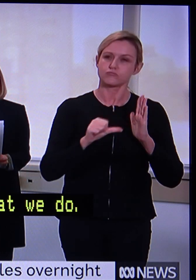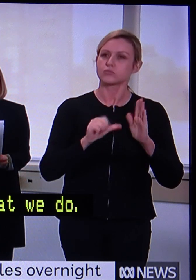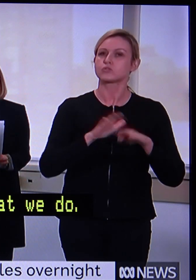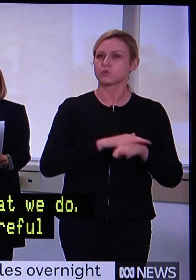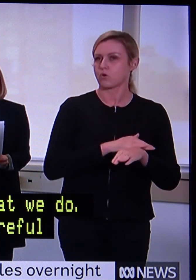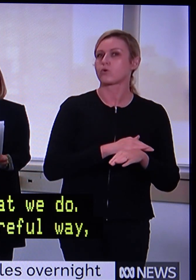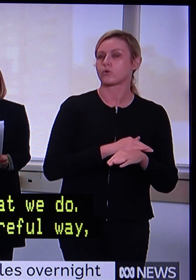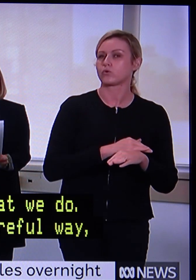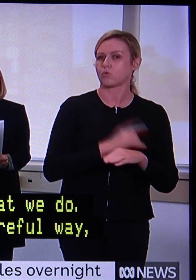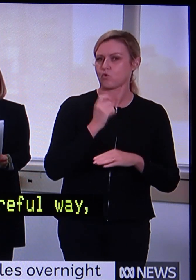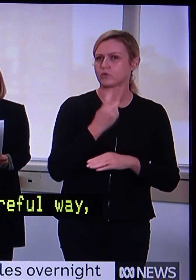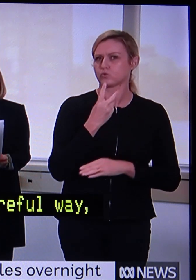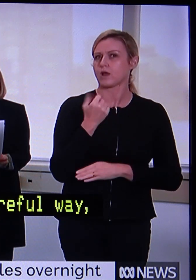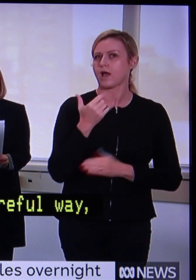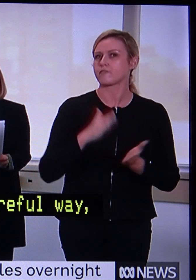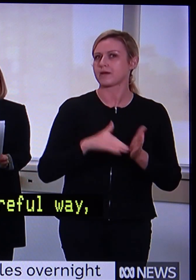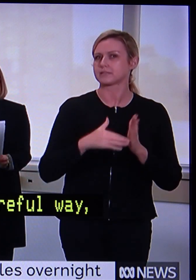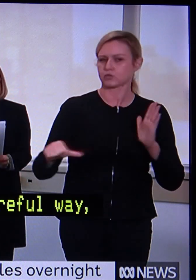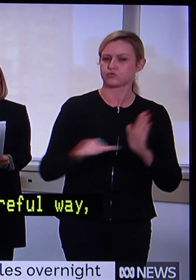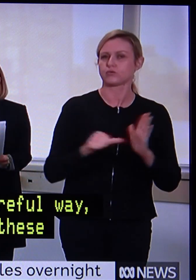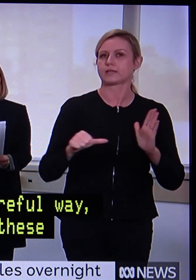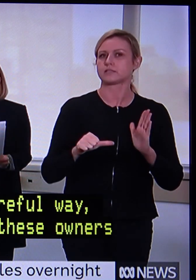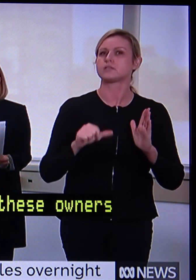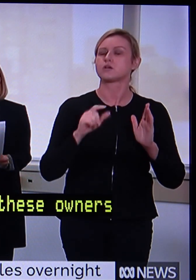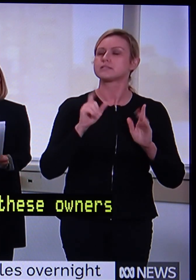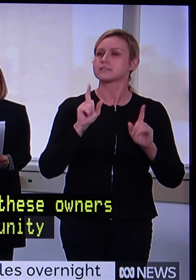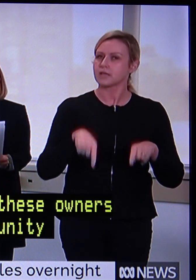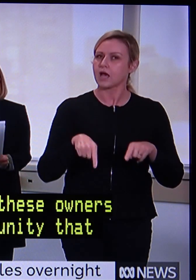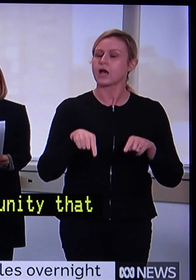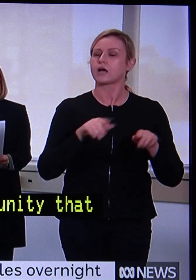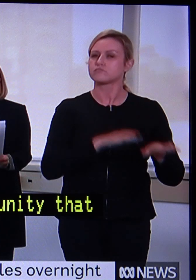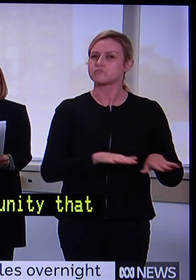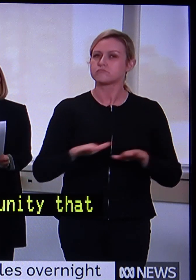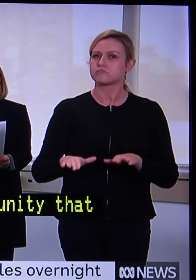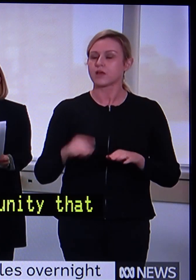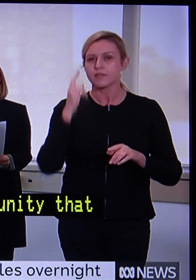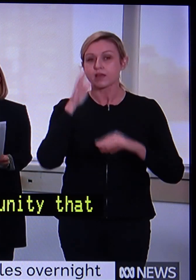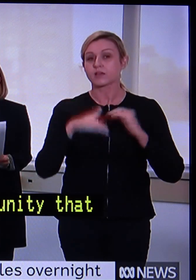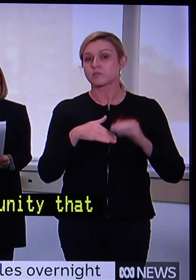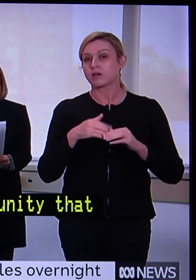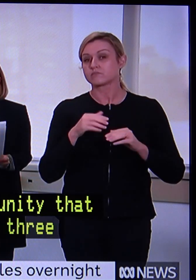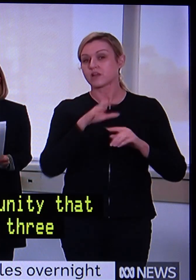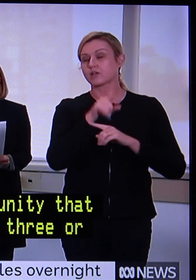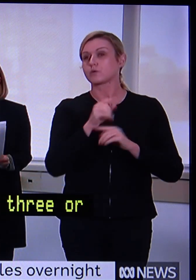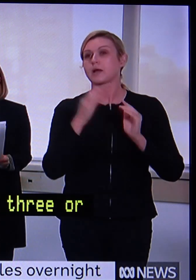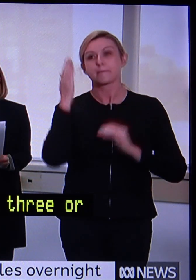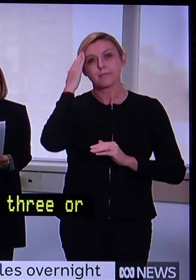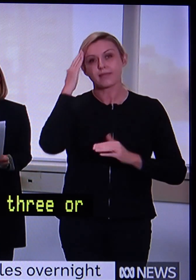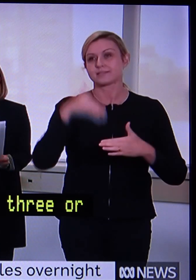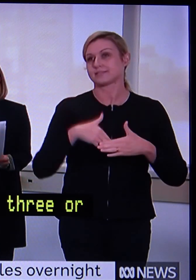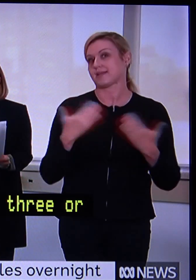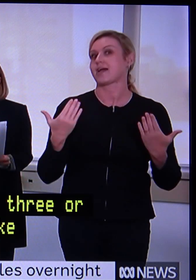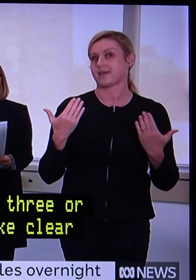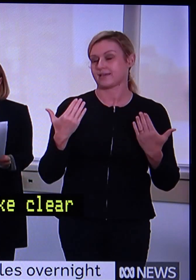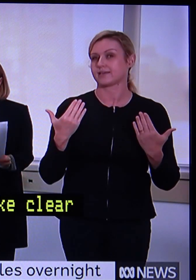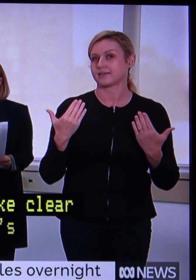nearly 3 or 2.5 months. So I just want to make it clear, particularly with Mother's Day coming up, we've had requests about